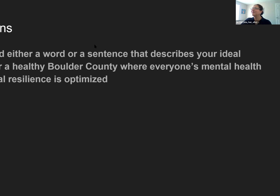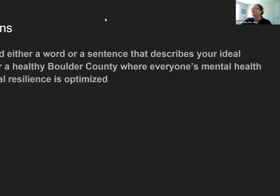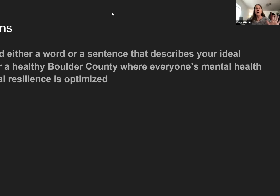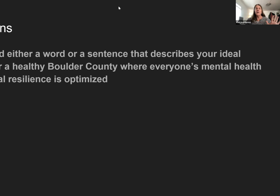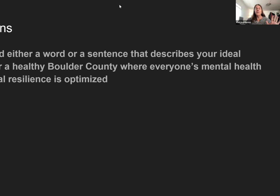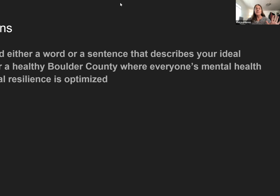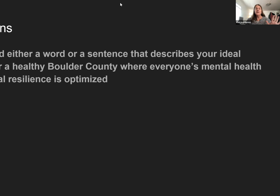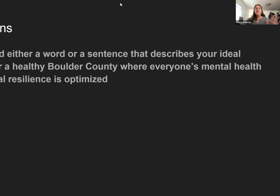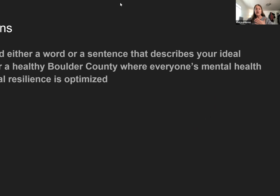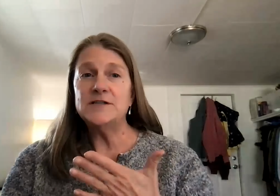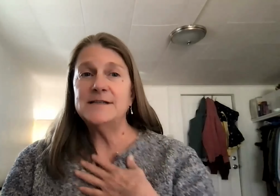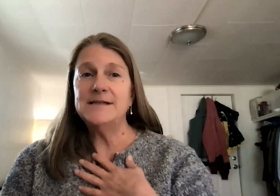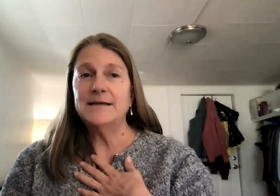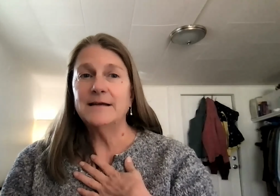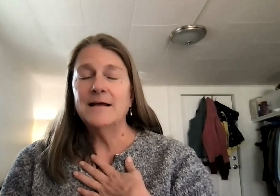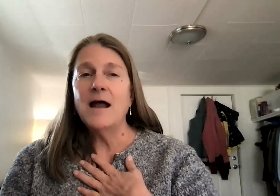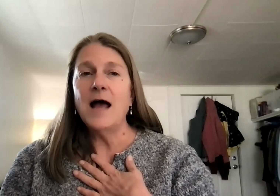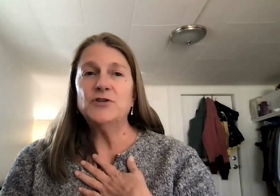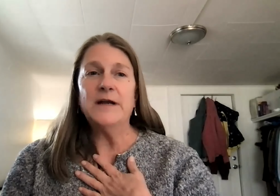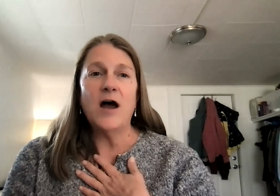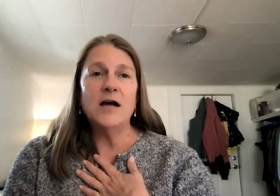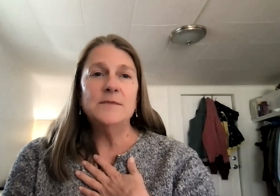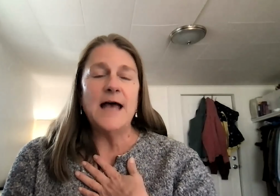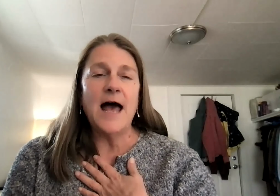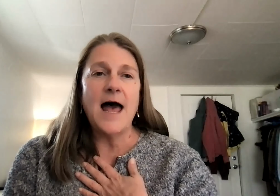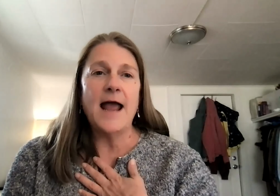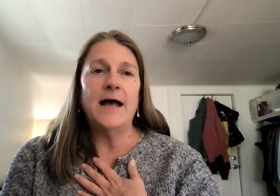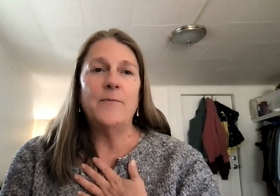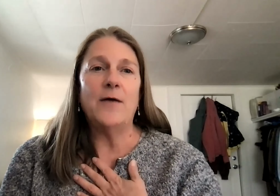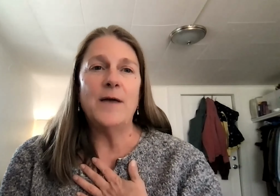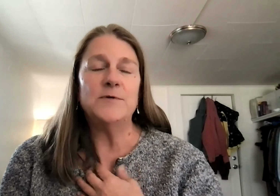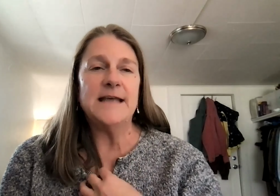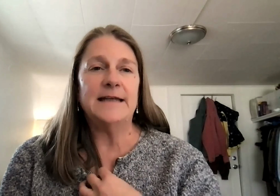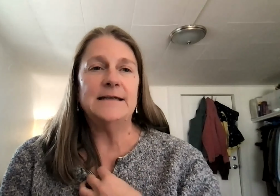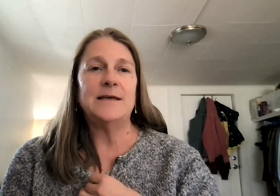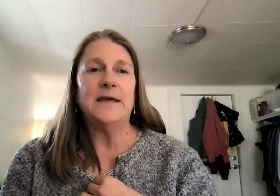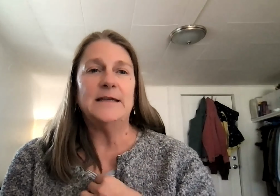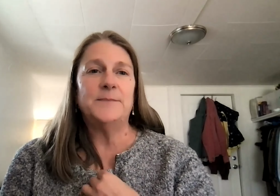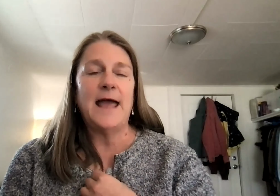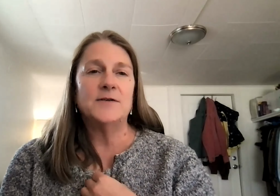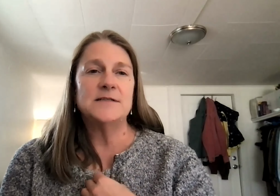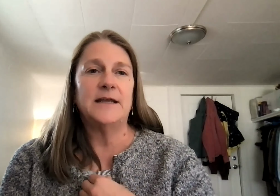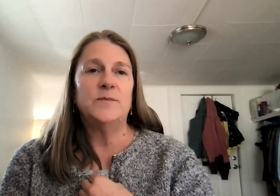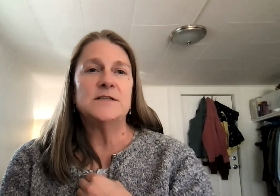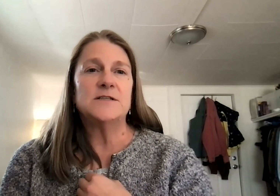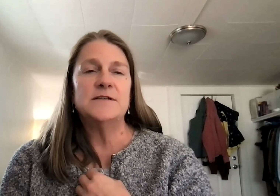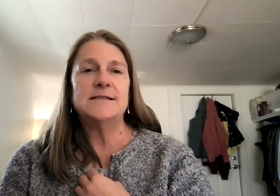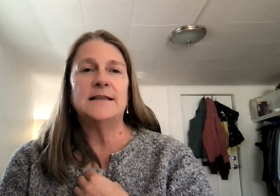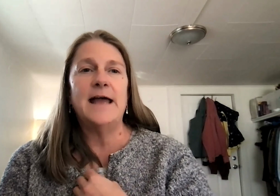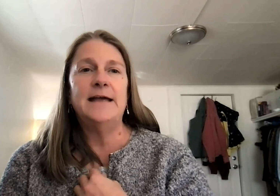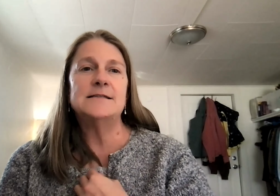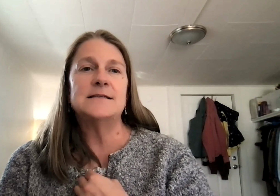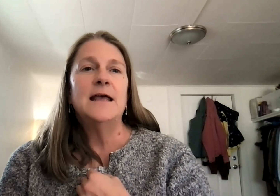And I'll go first. I'm Katrina Harms. I represent the Peak to Peak Housing and Human